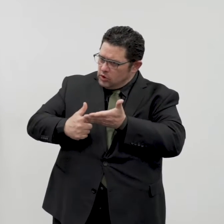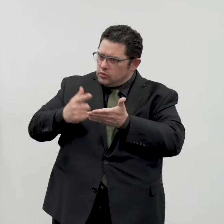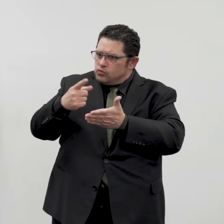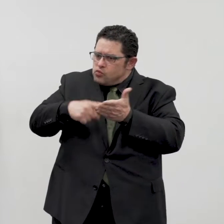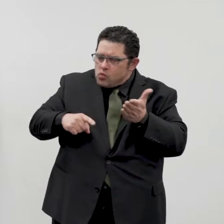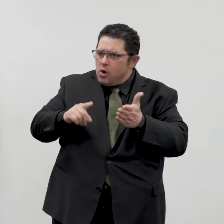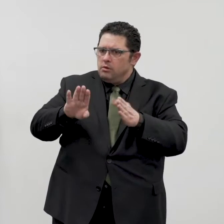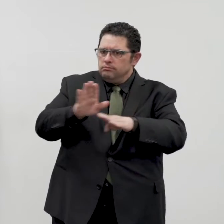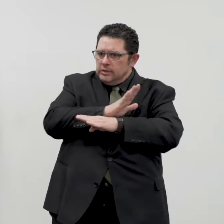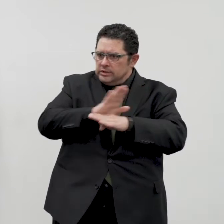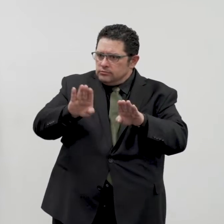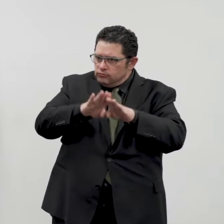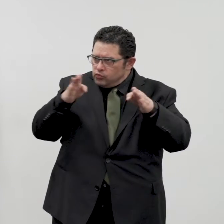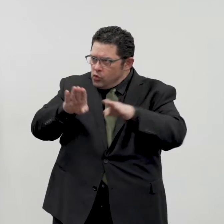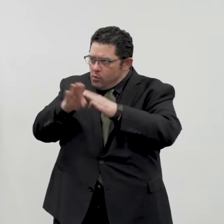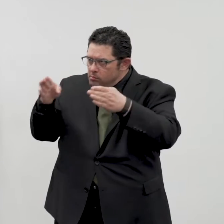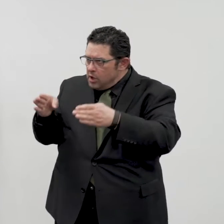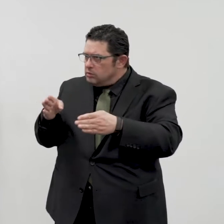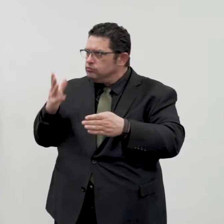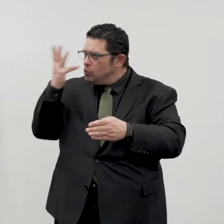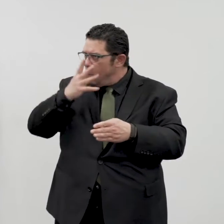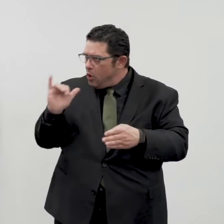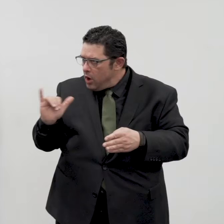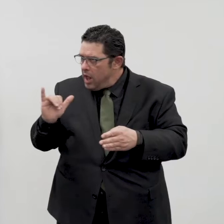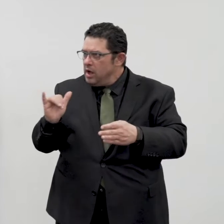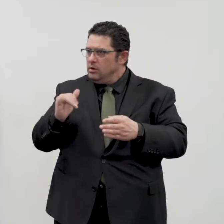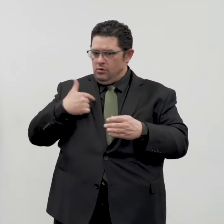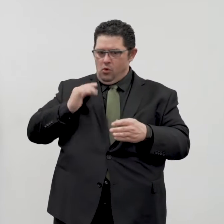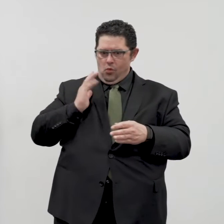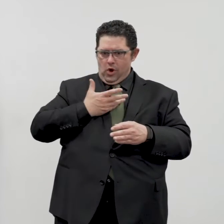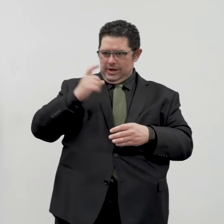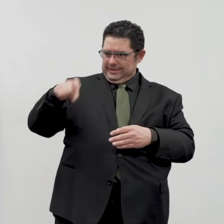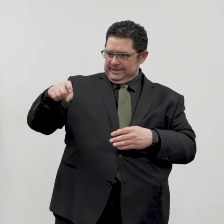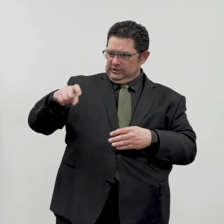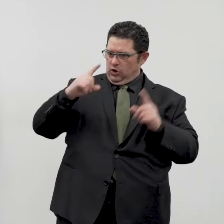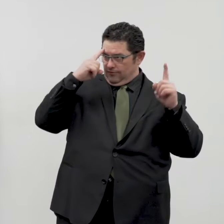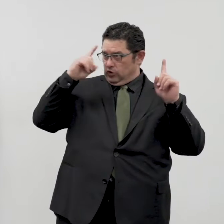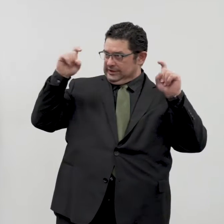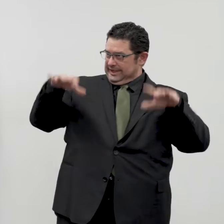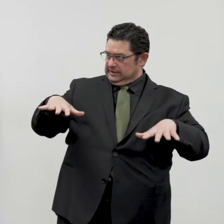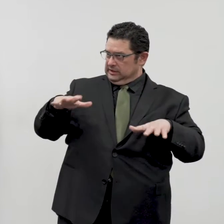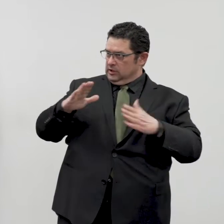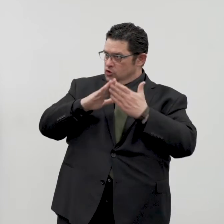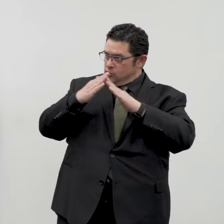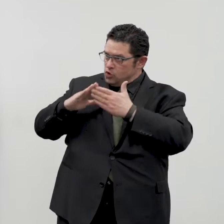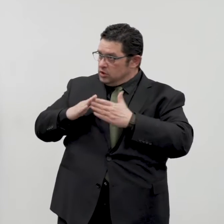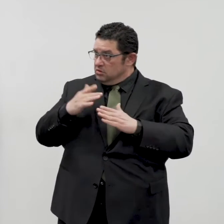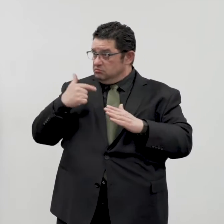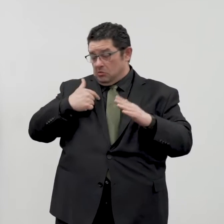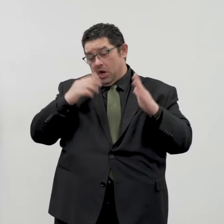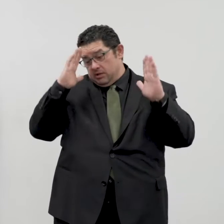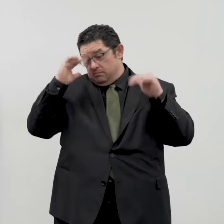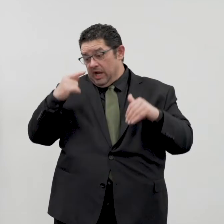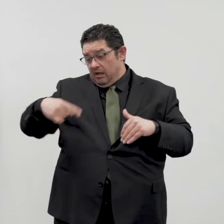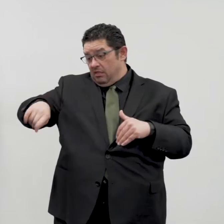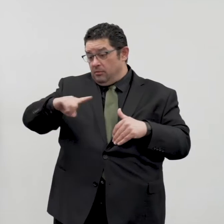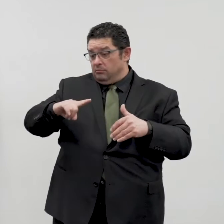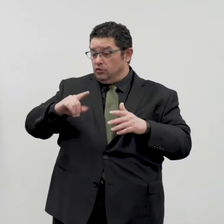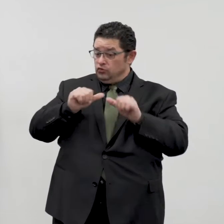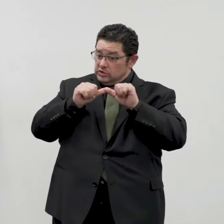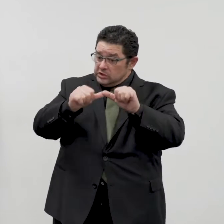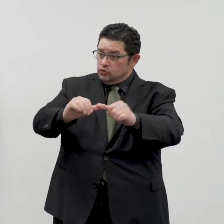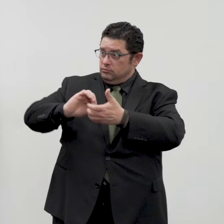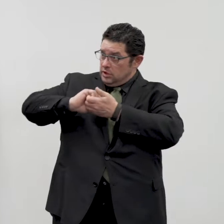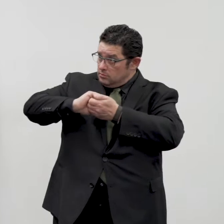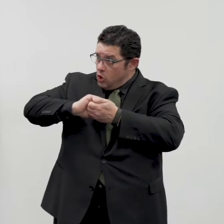in our community looks like, as we talk about where the needs are in our community for testing and healthcare. I expect them to continue to be my partners and the partners of all